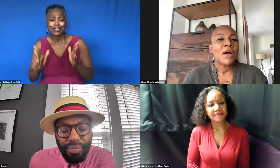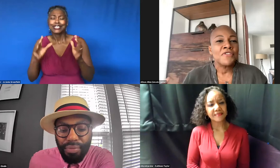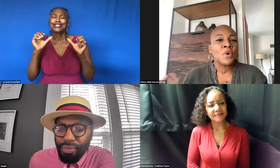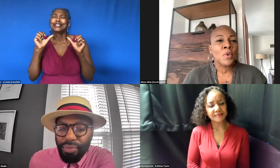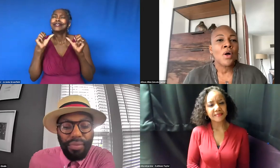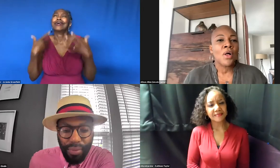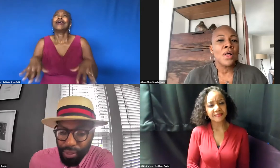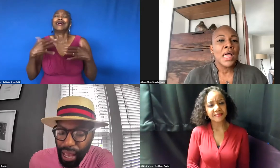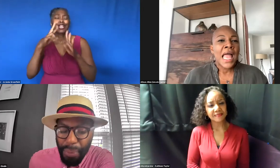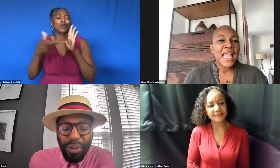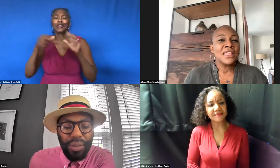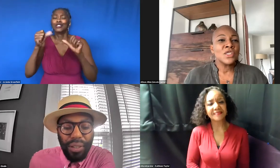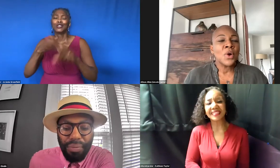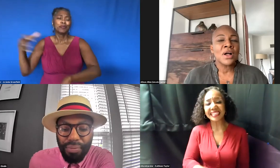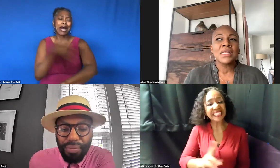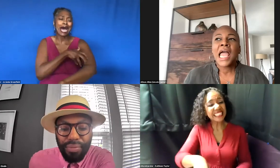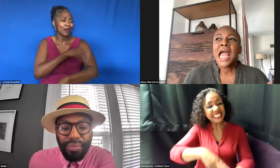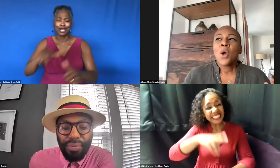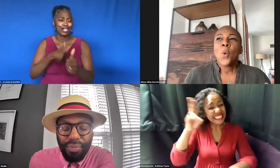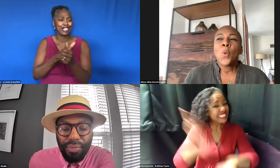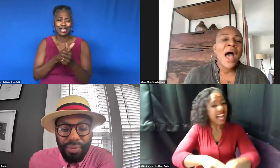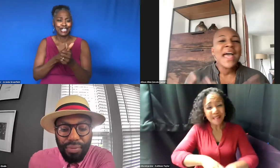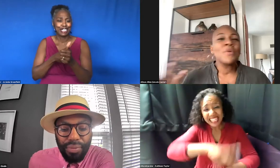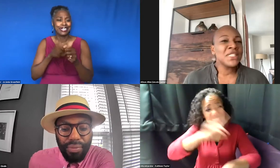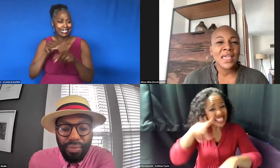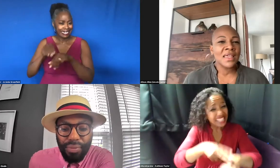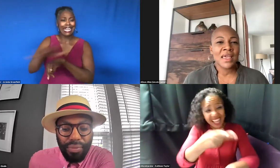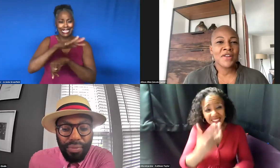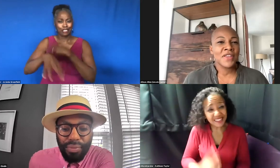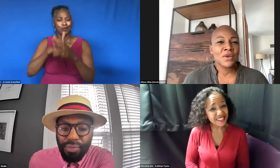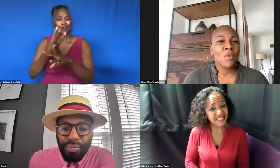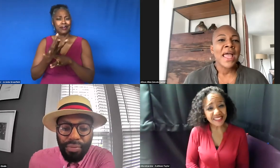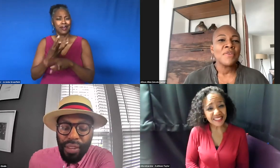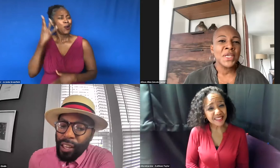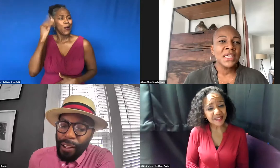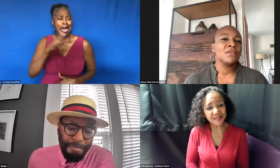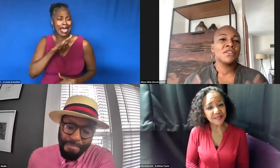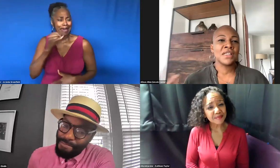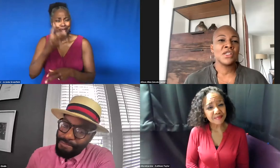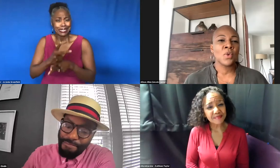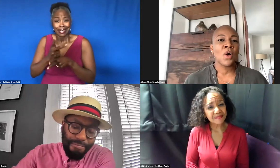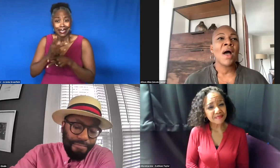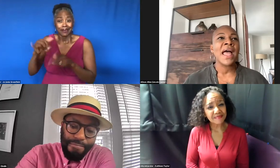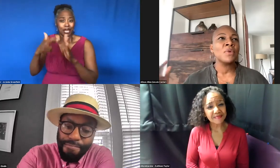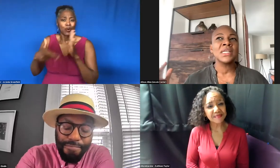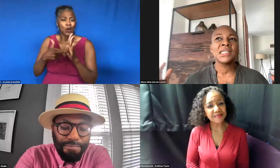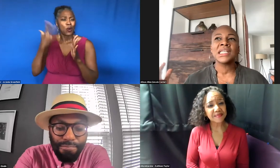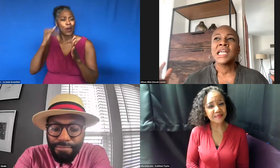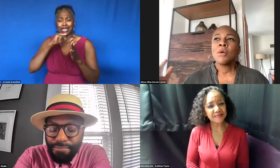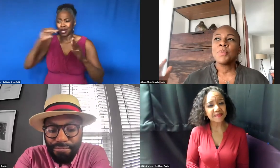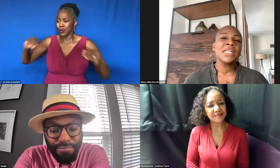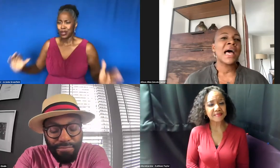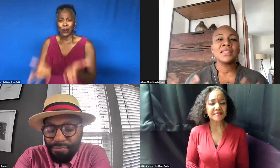such a powerful role. Absolutely. In this world. Why haven't we taken care of it? Why haven't we cultivated this role? Why haven't